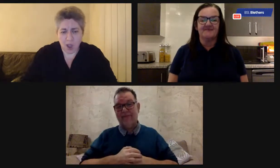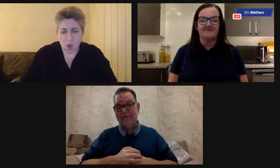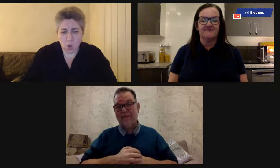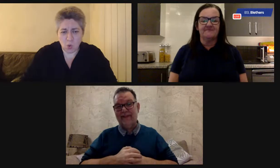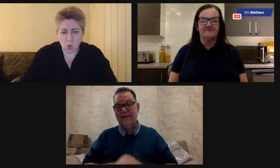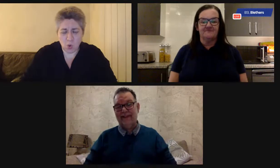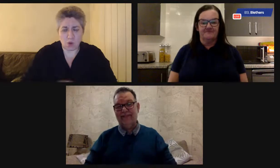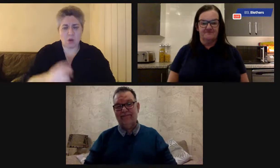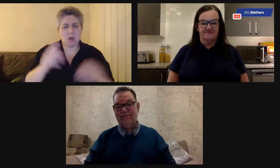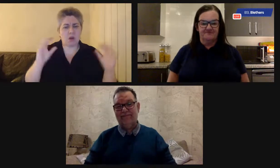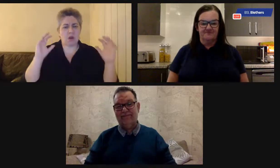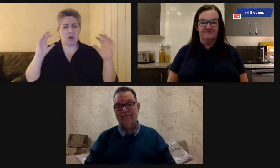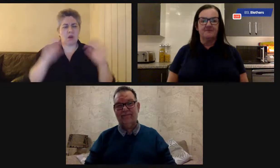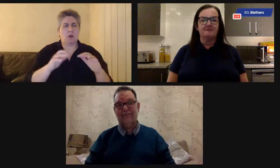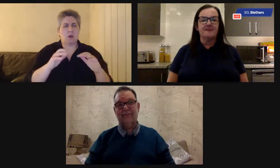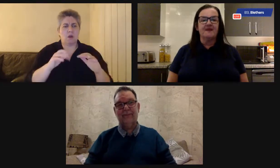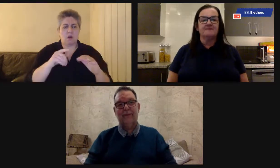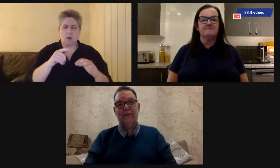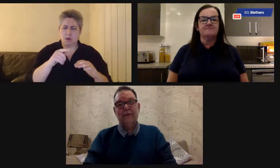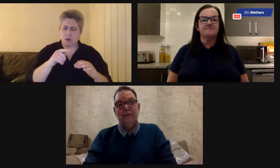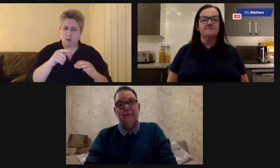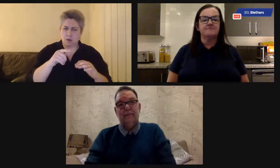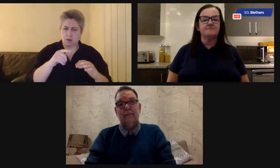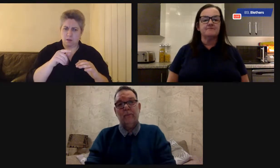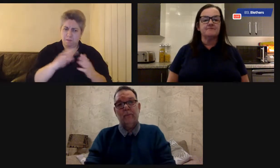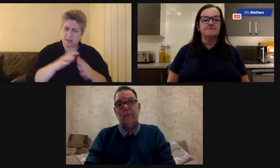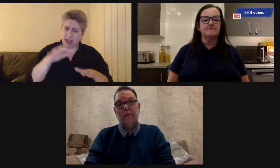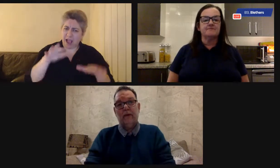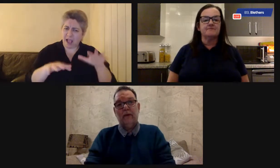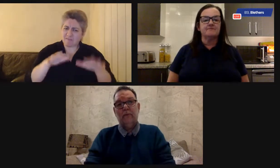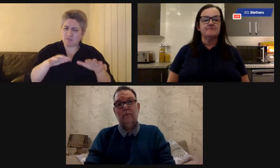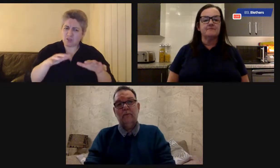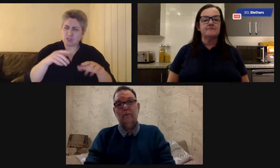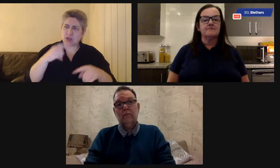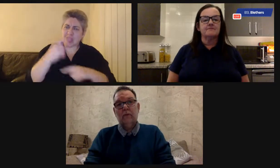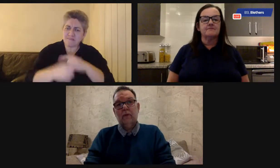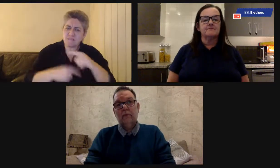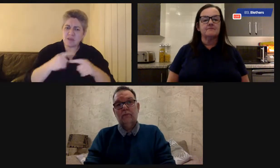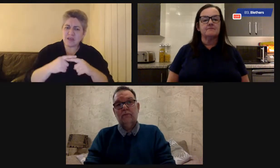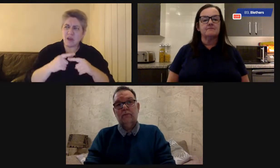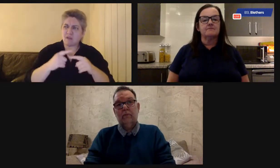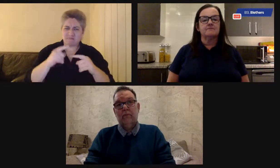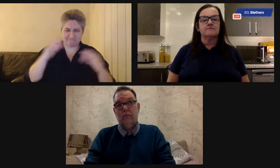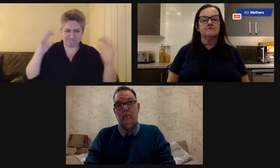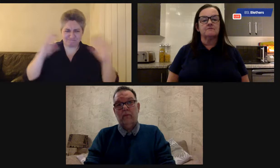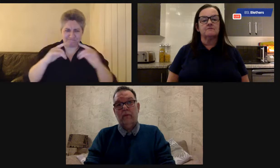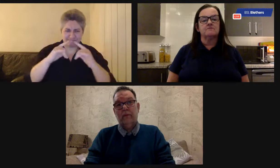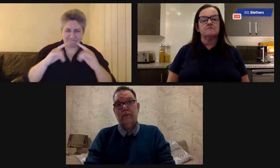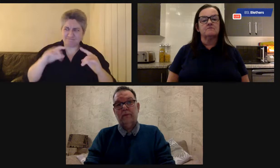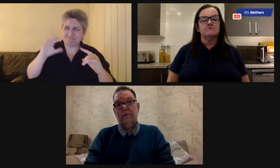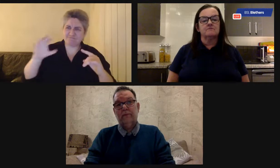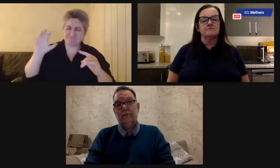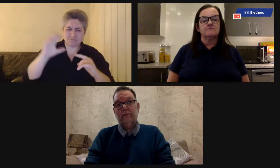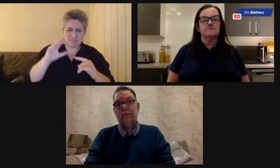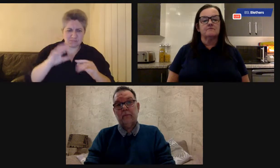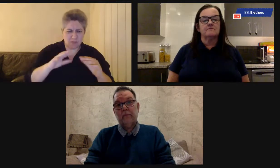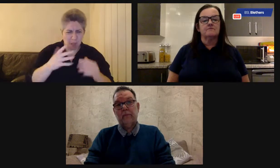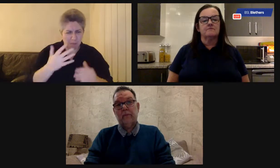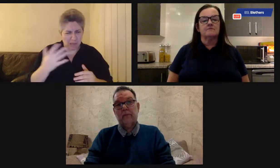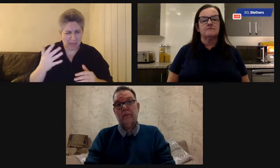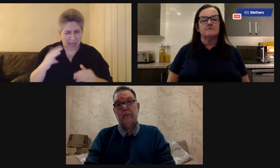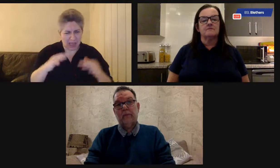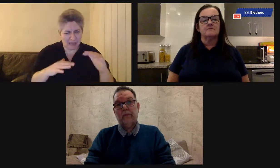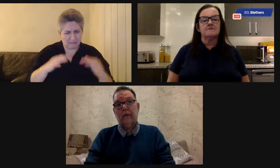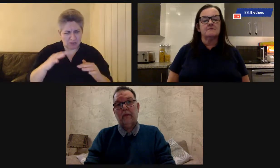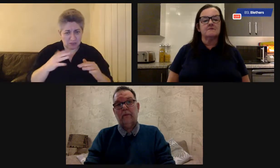870 people arrived for that stay. So, okay, so every year then, Joe,